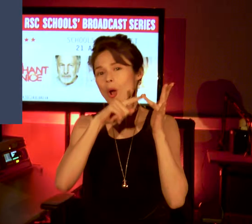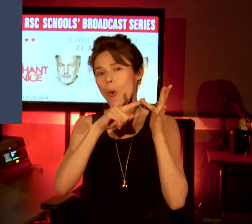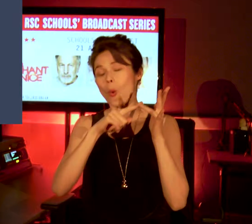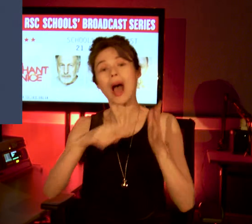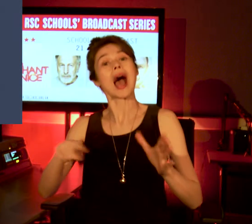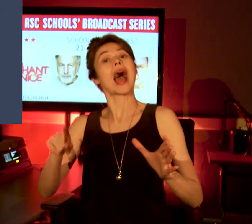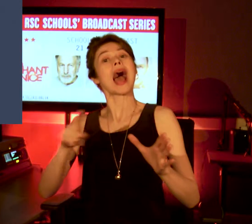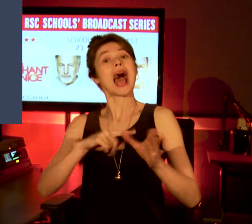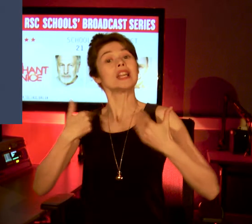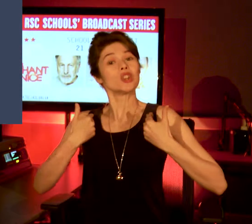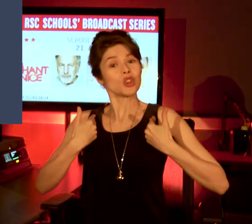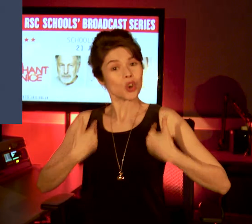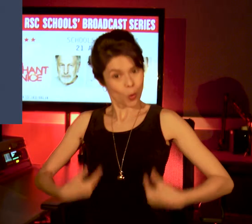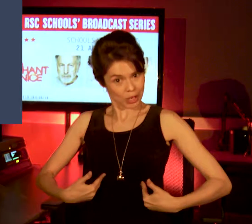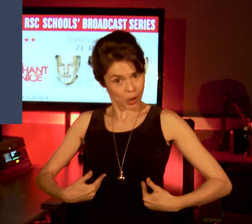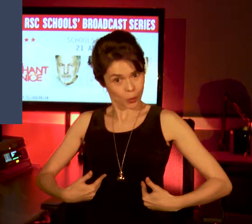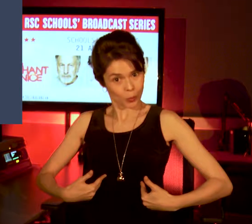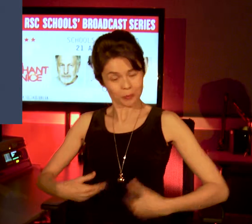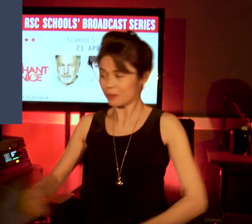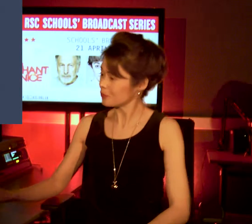Antonio, and here's his sign name.